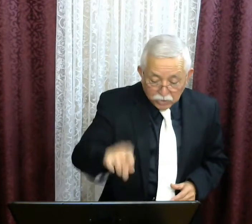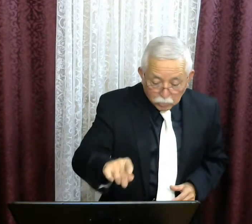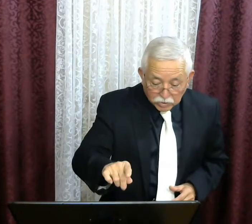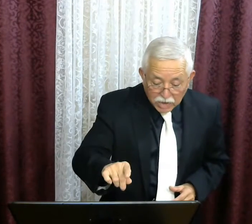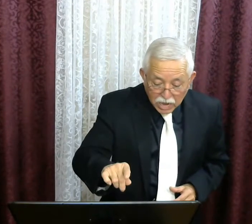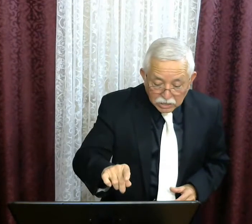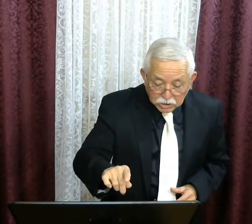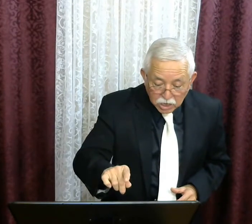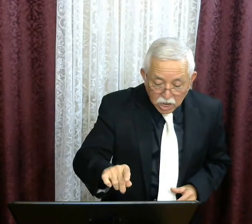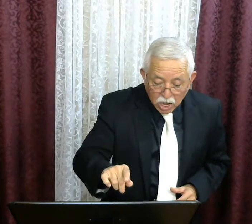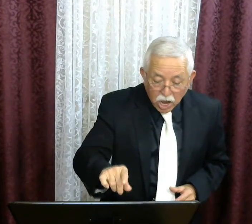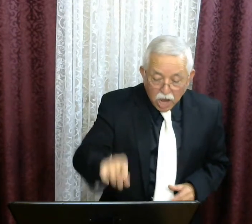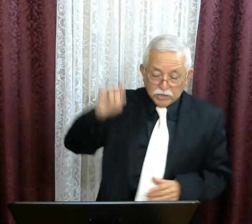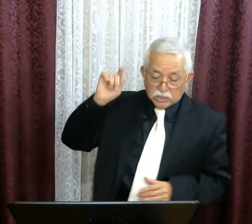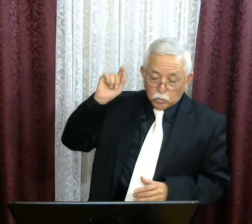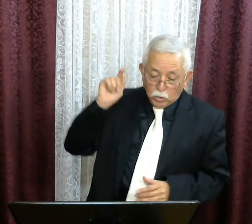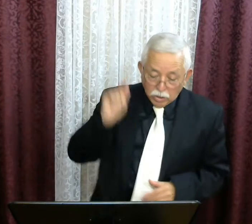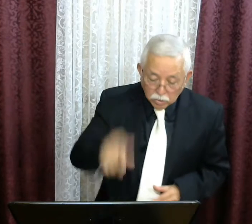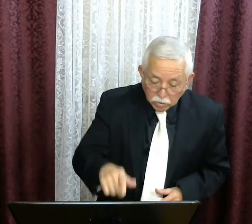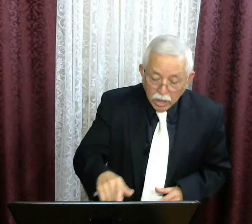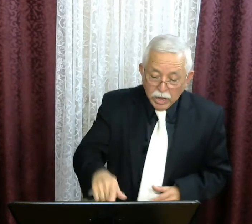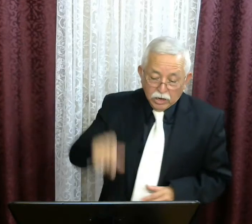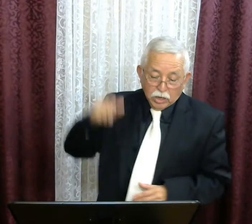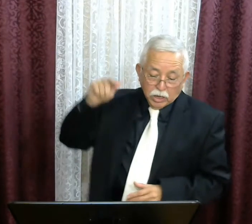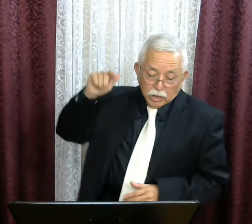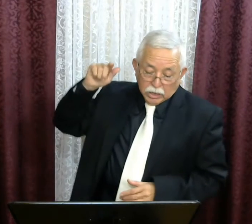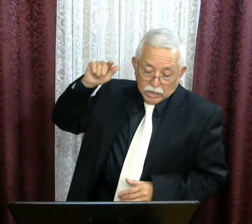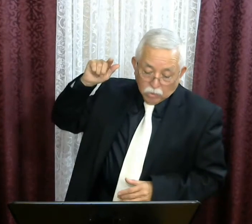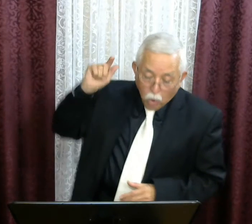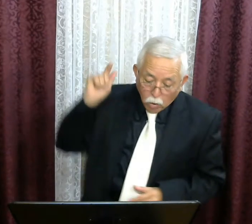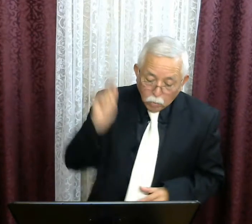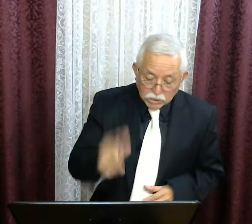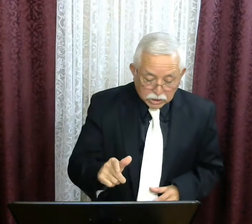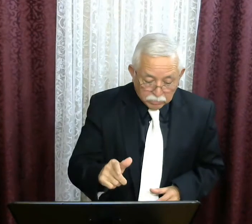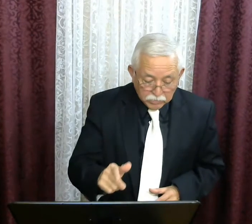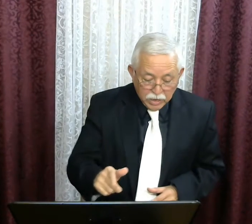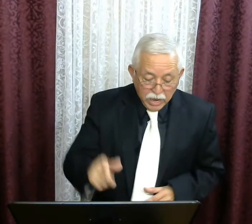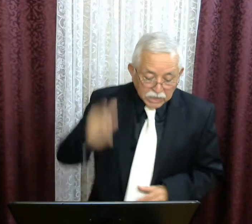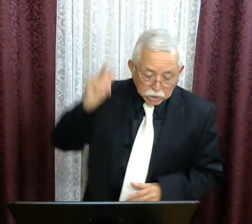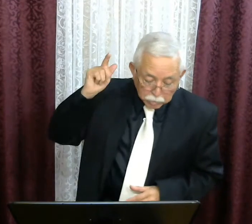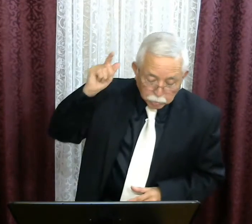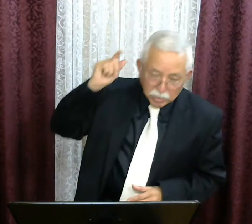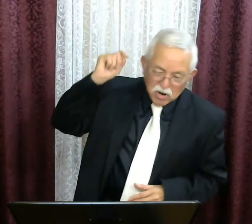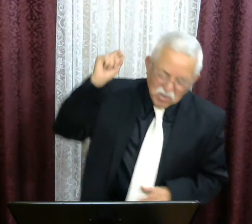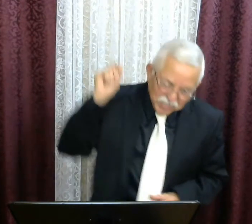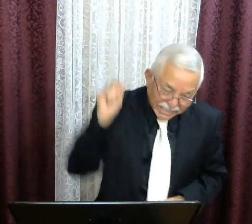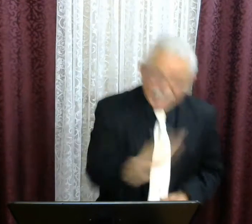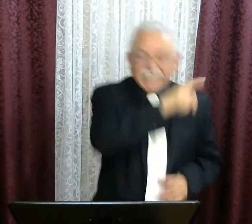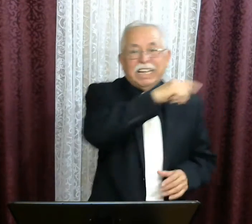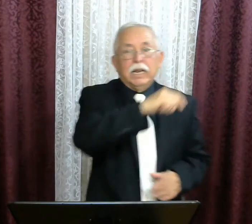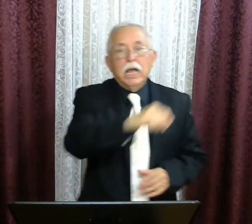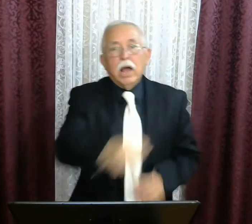with knowledge of His will and in all wisdom and spiritual understanding.